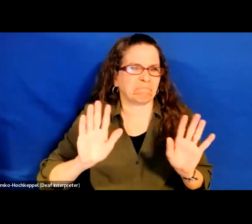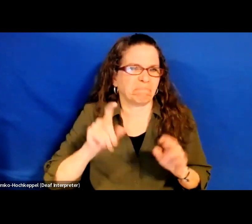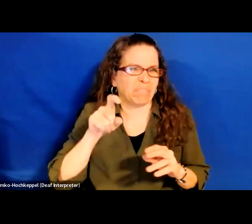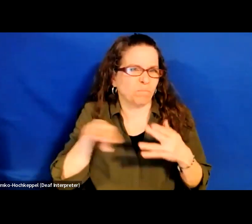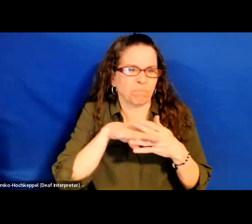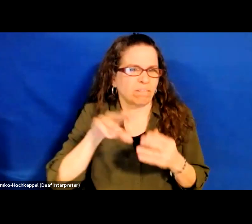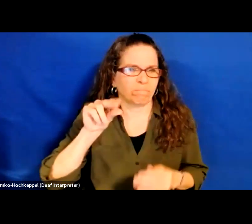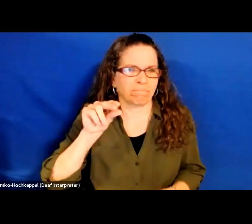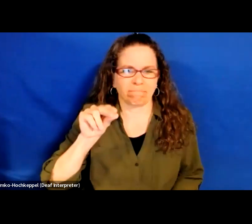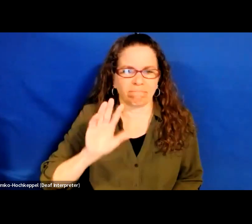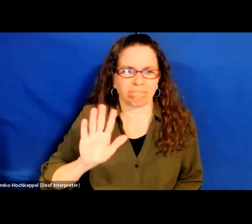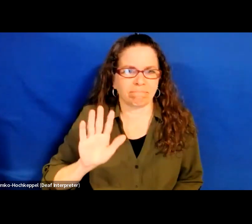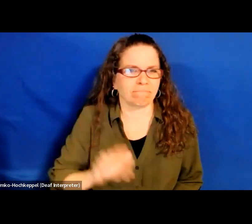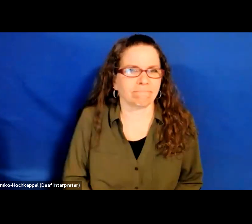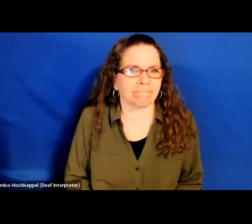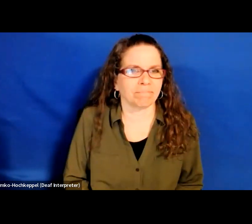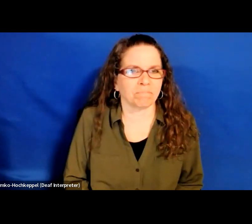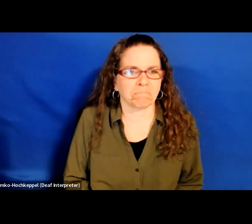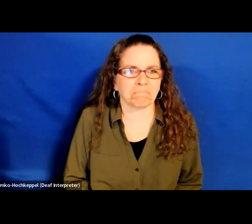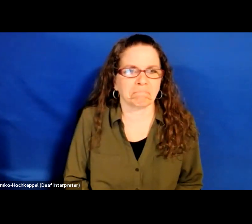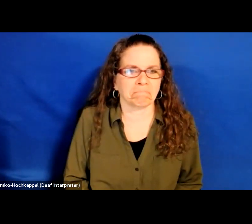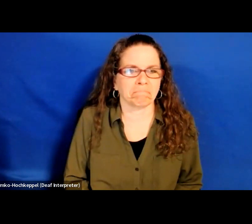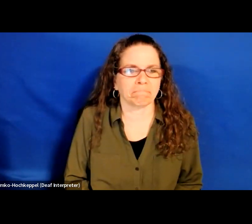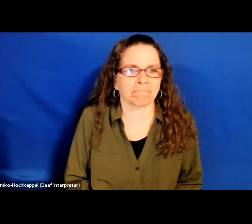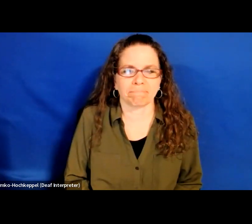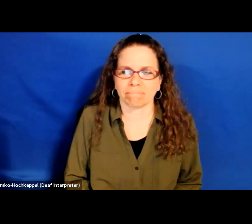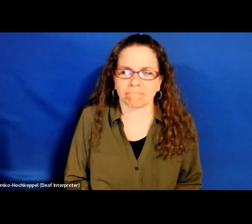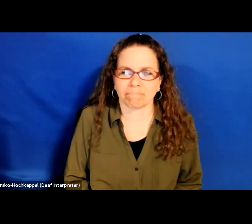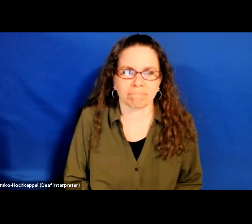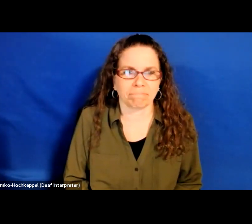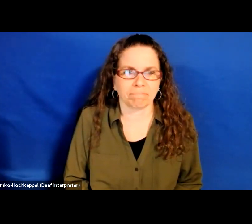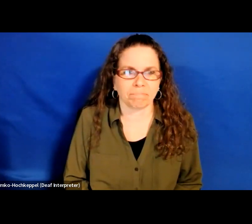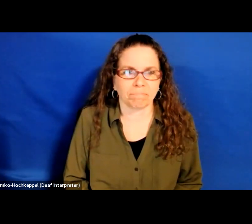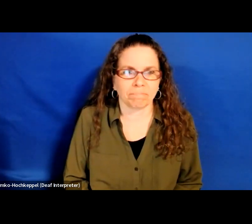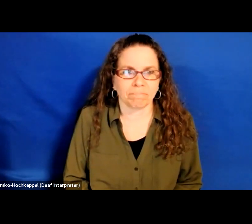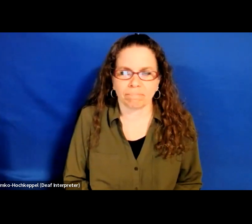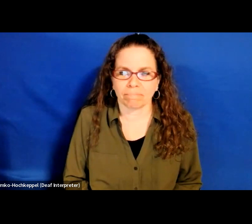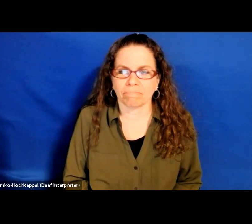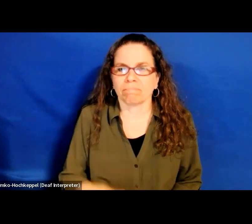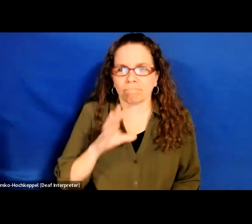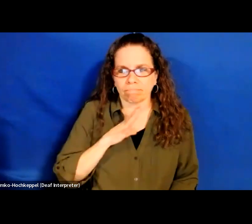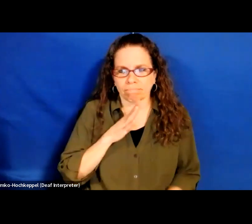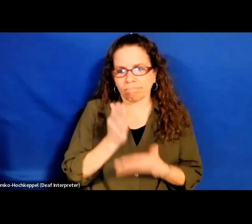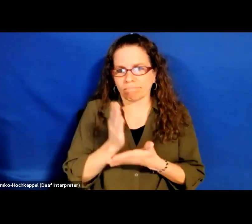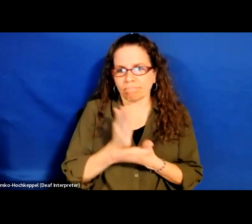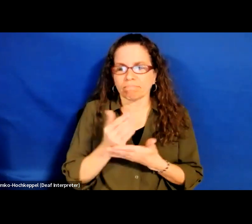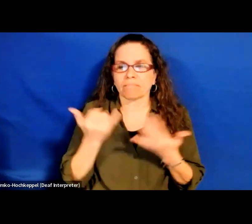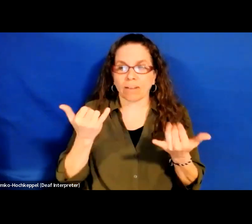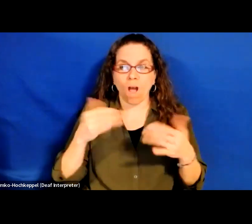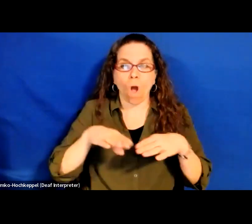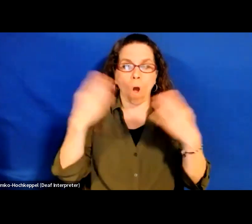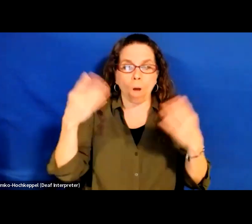So no, we don't need a break, Caroline. Thank you. Okay. So then can we turn to our visitors and see